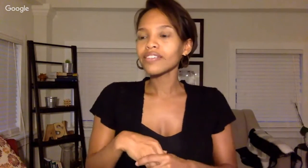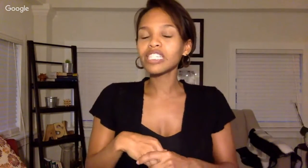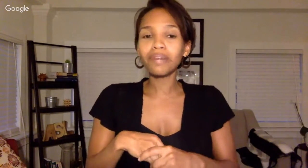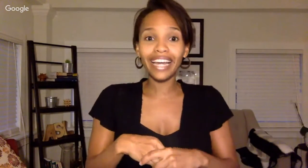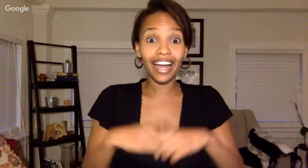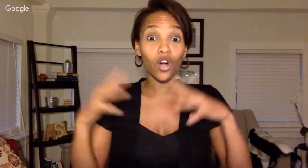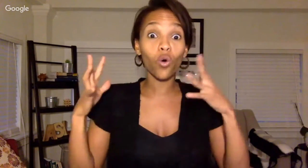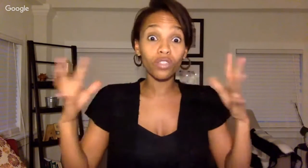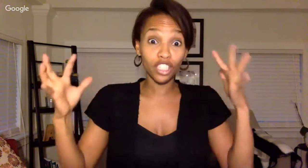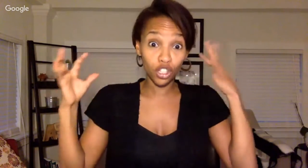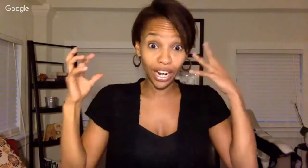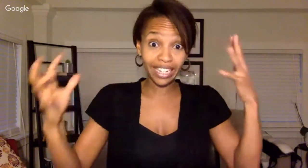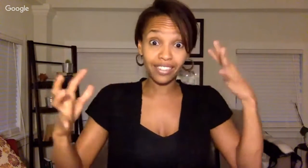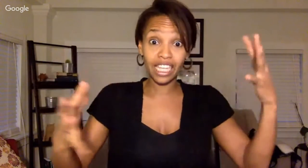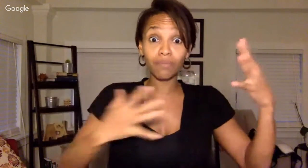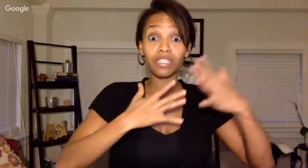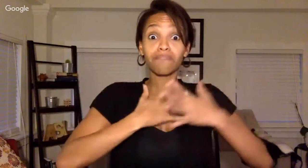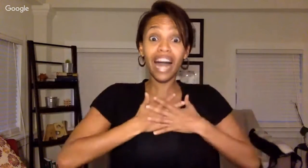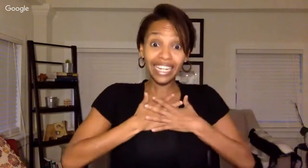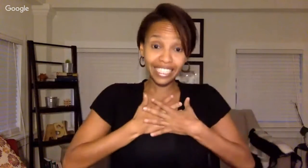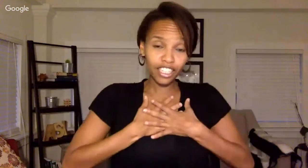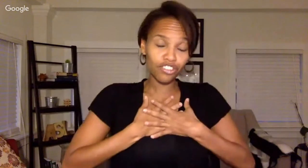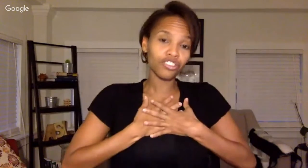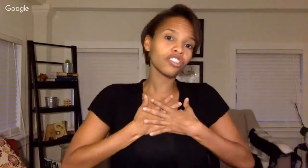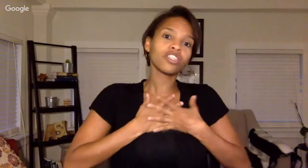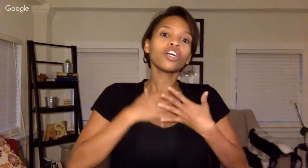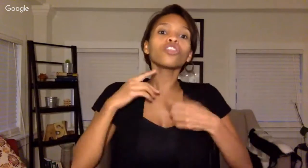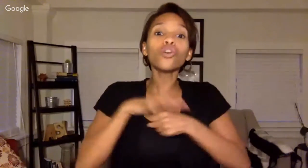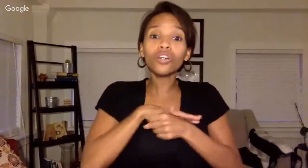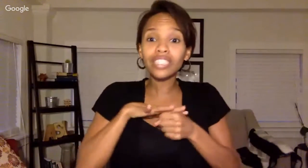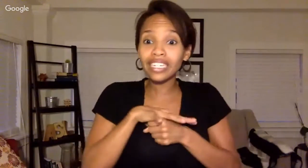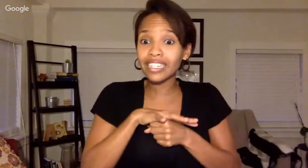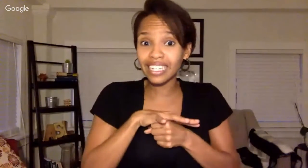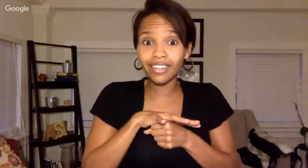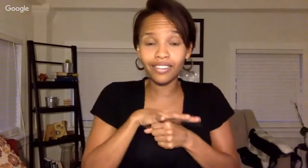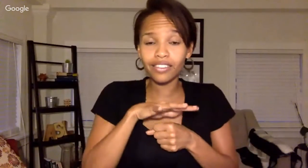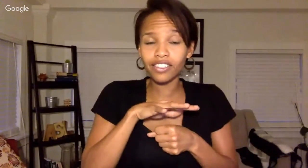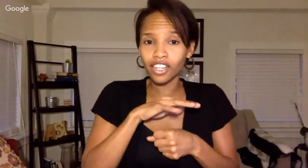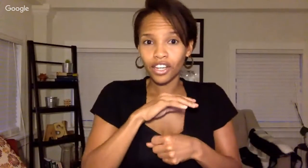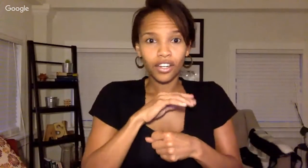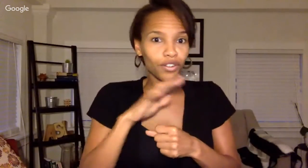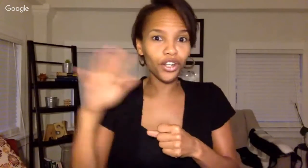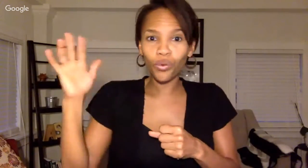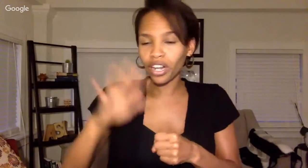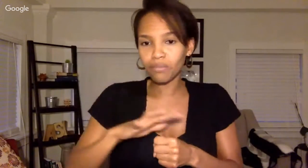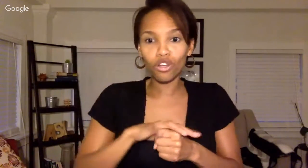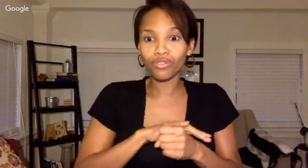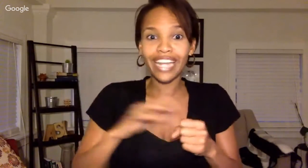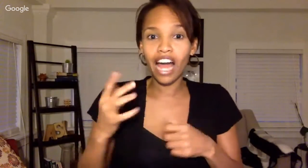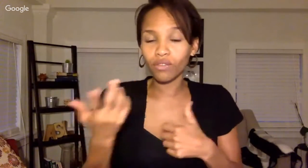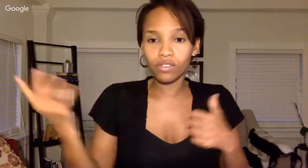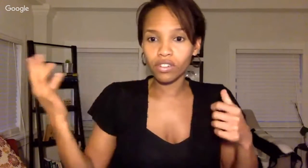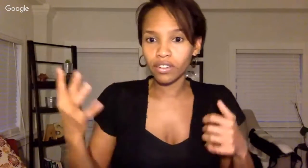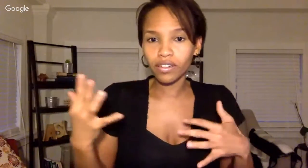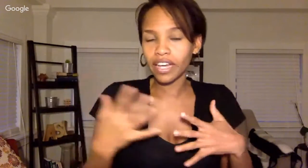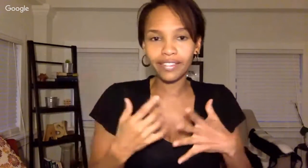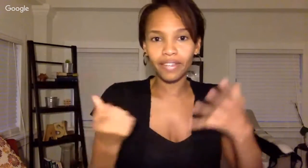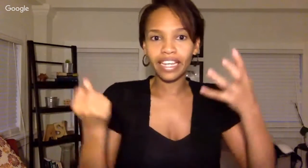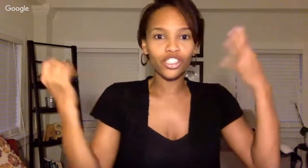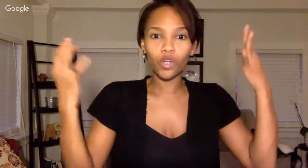somebody I hold in great esteem was my teacher locally is one of the most renowned